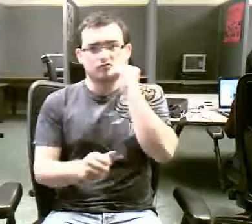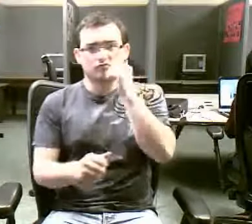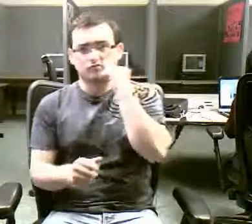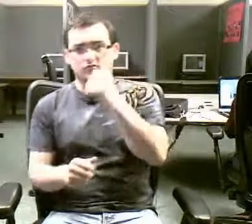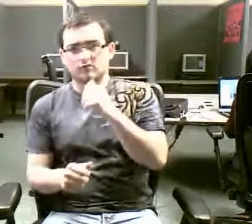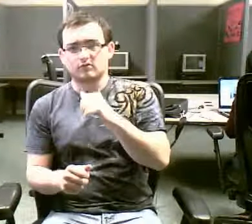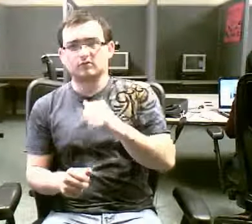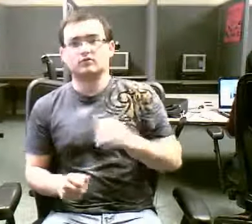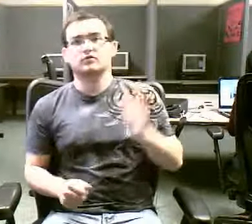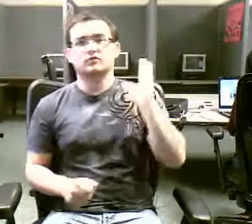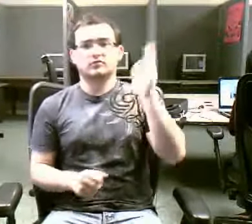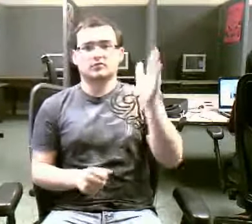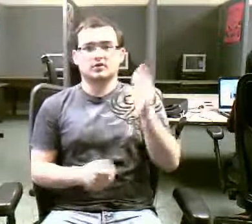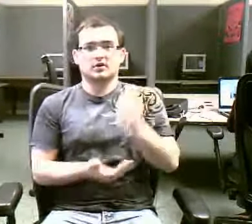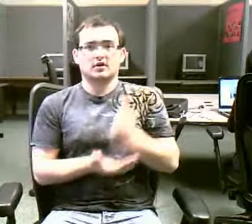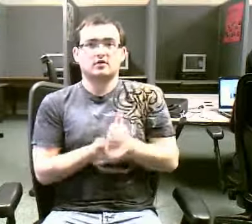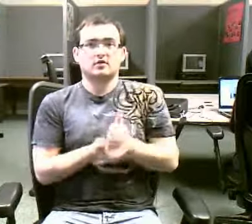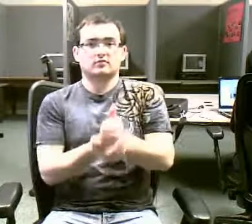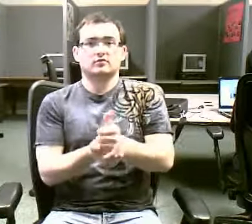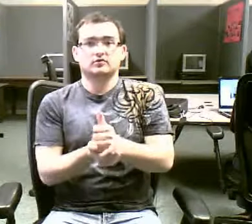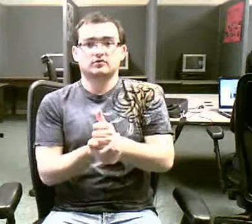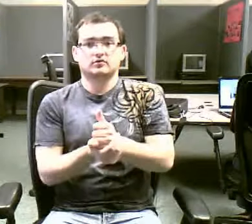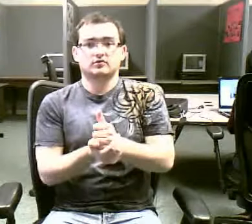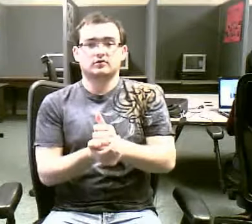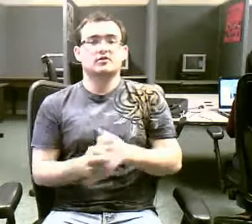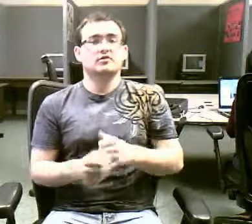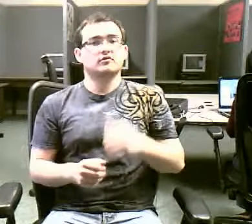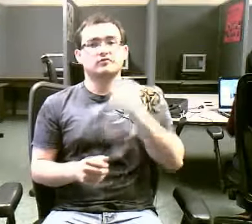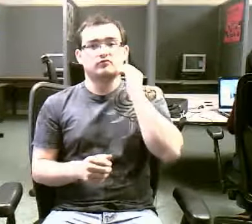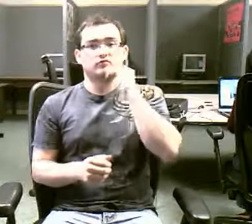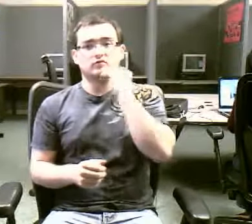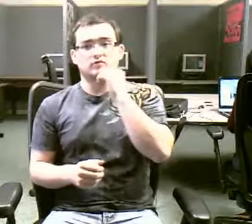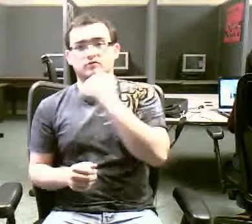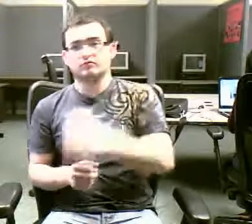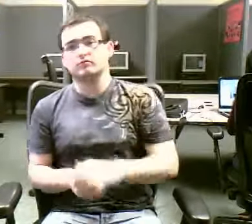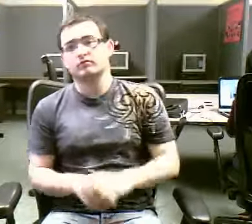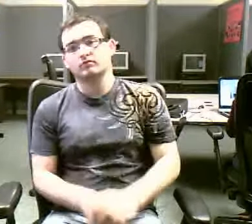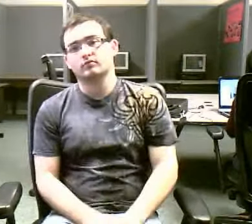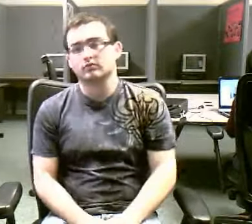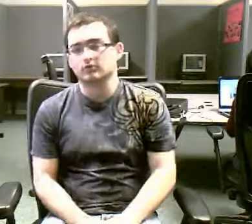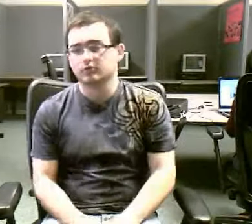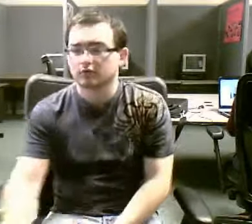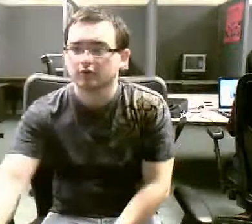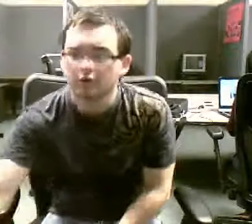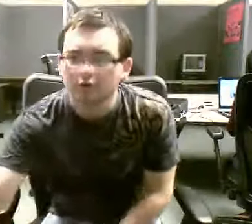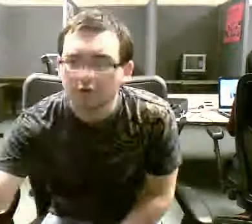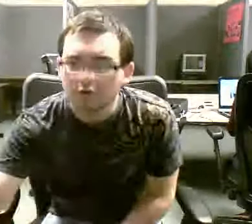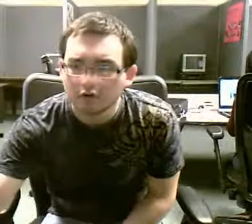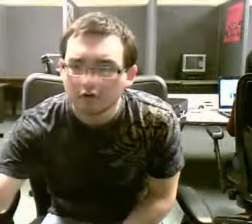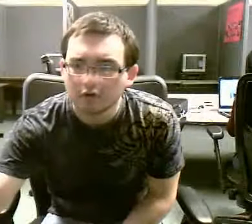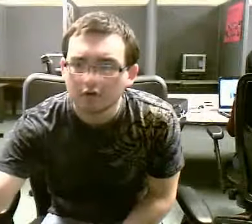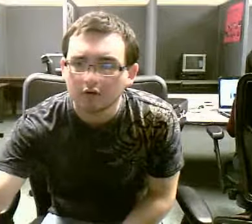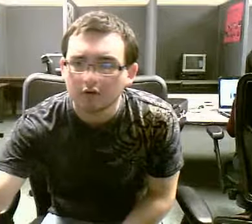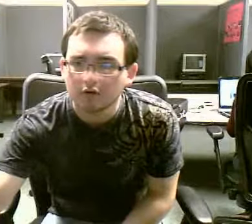$7.50 per day at a 7.5% APR from age 22 to 65, you will